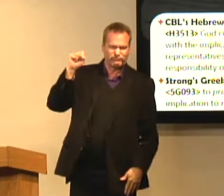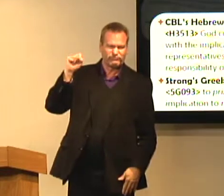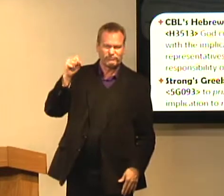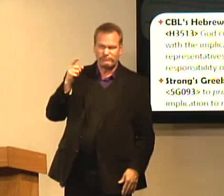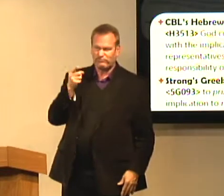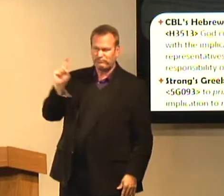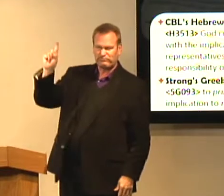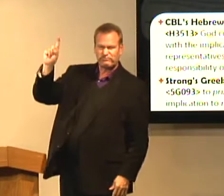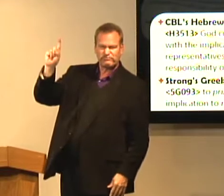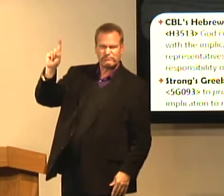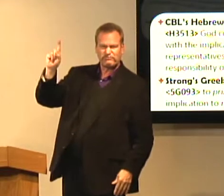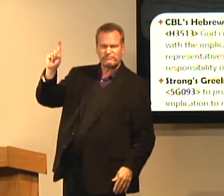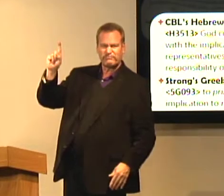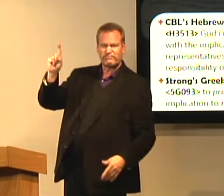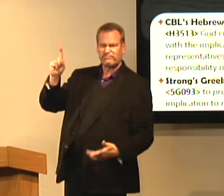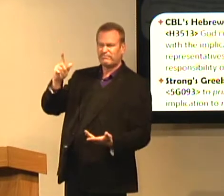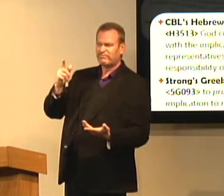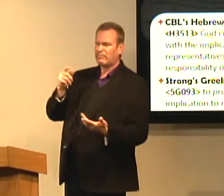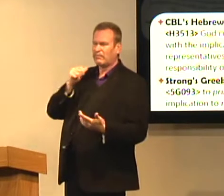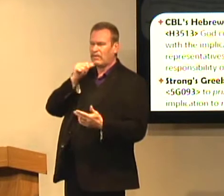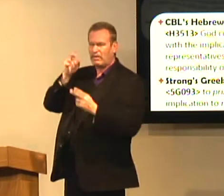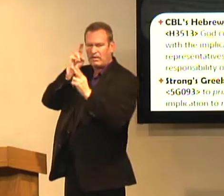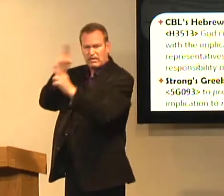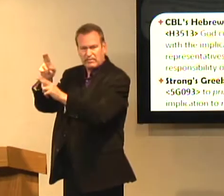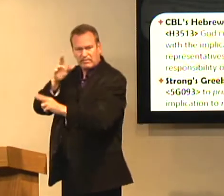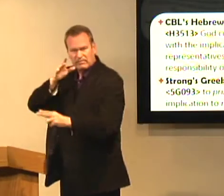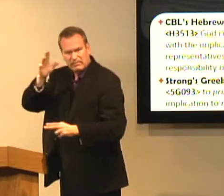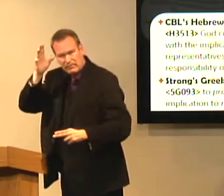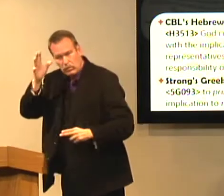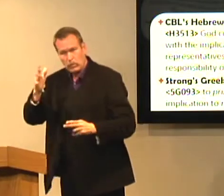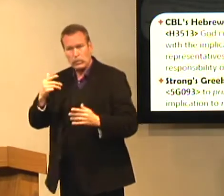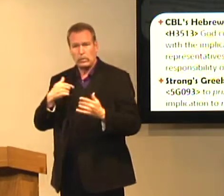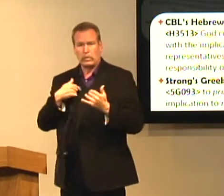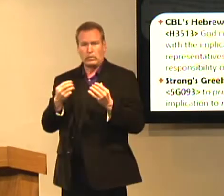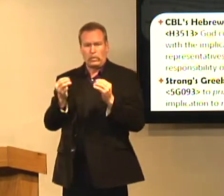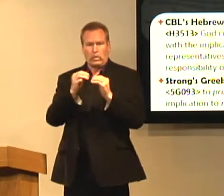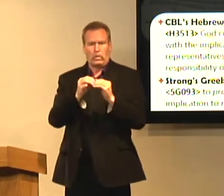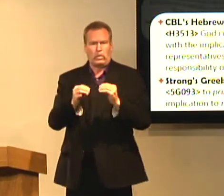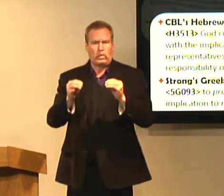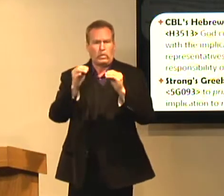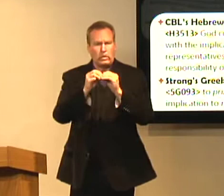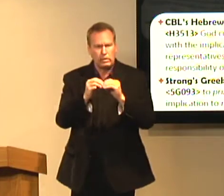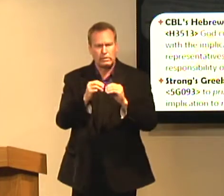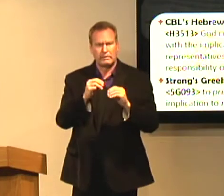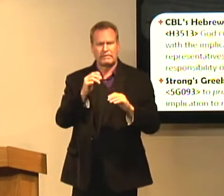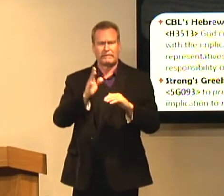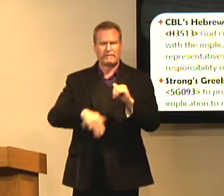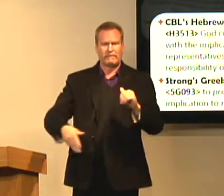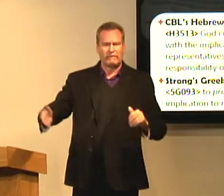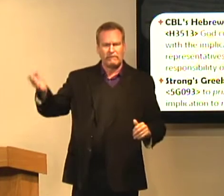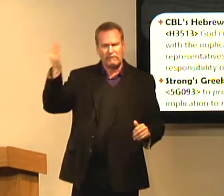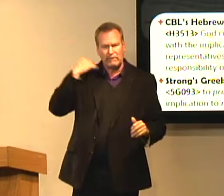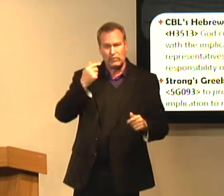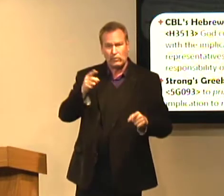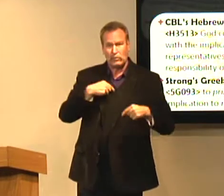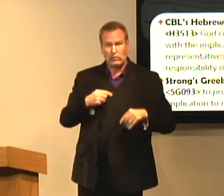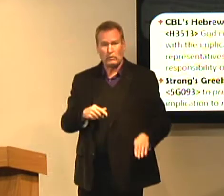Many children are rebelling, they insult their parents, they show no honor to their parents, and it's become more and more